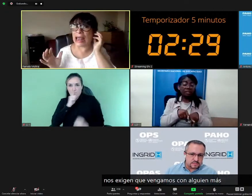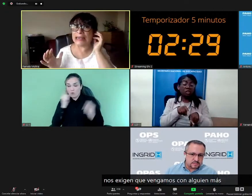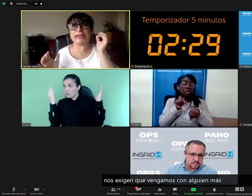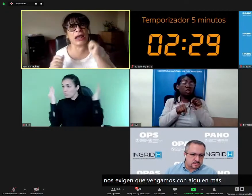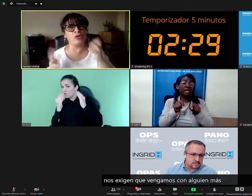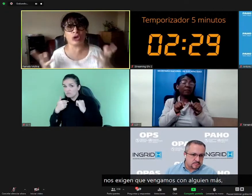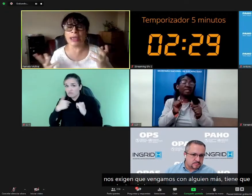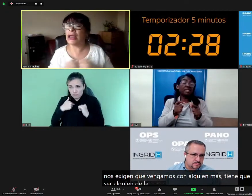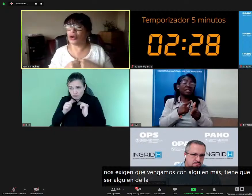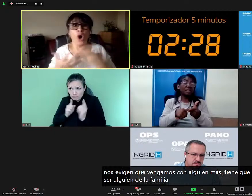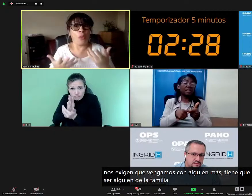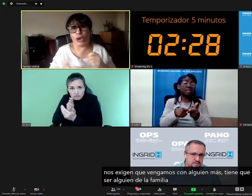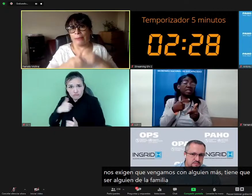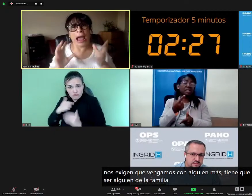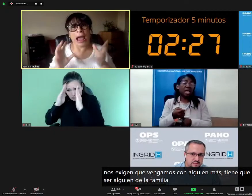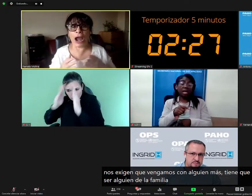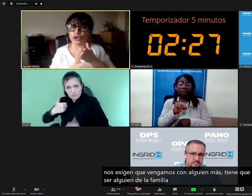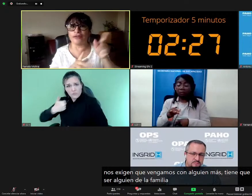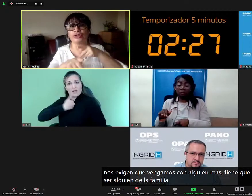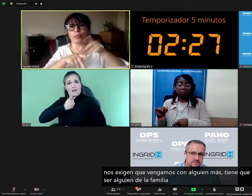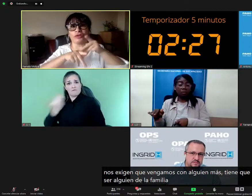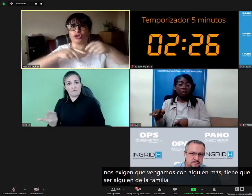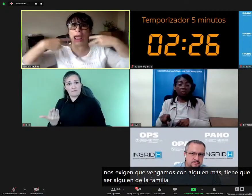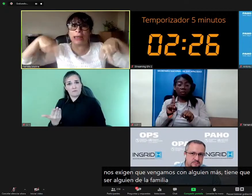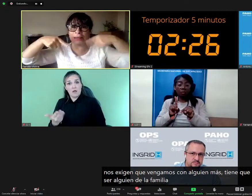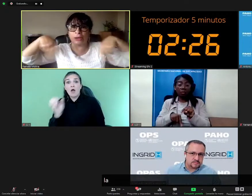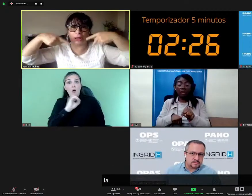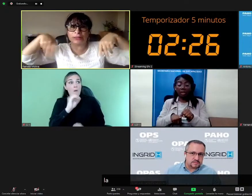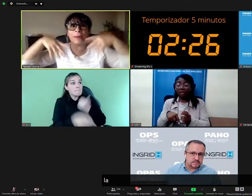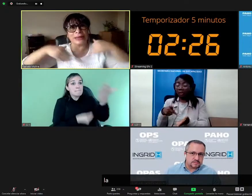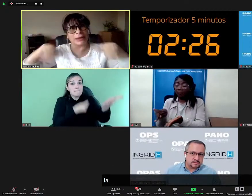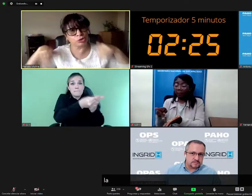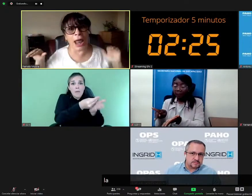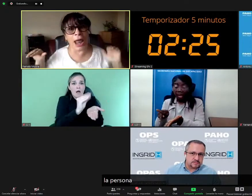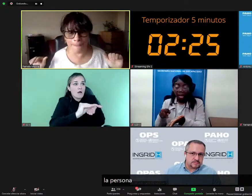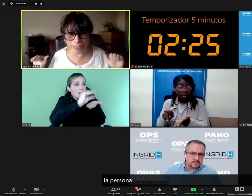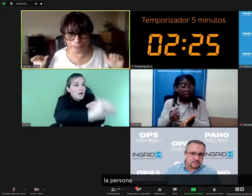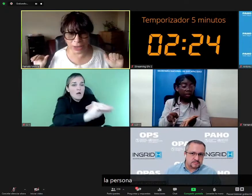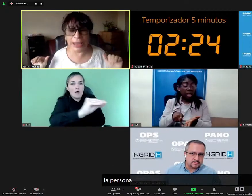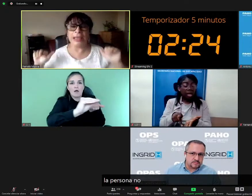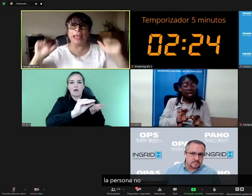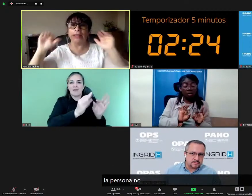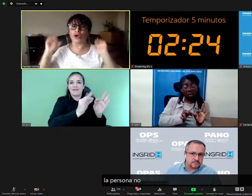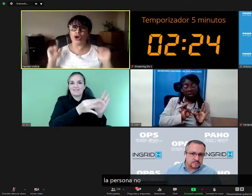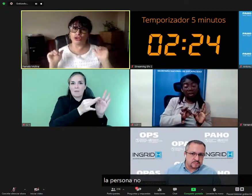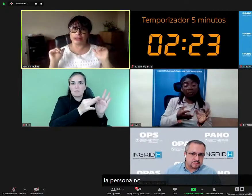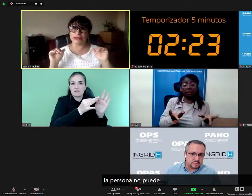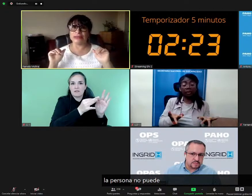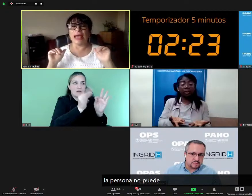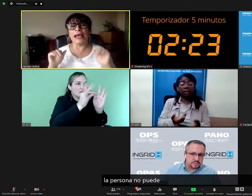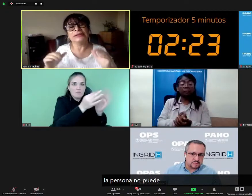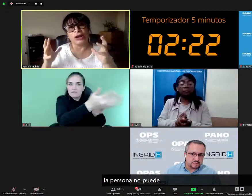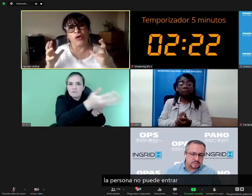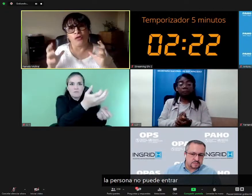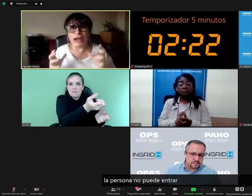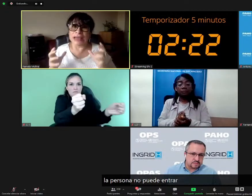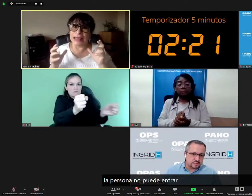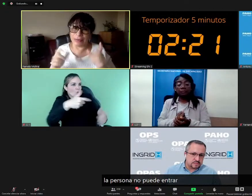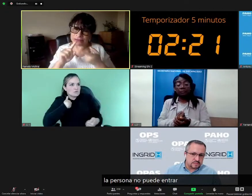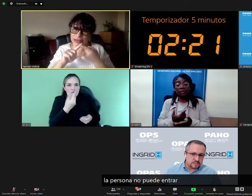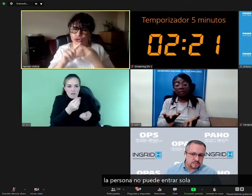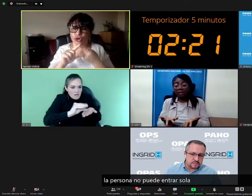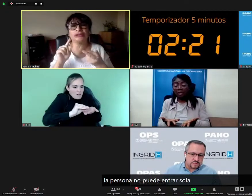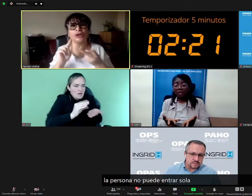family it's a family person because women or girls can not work on that with an